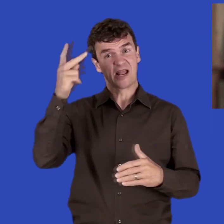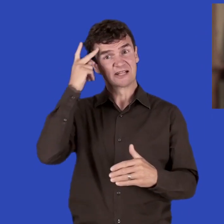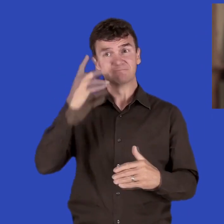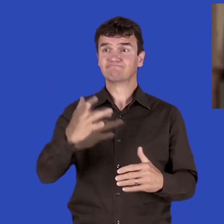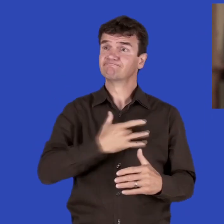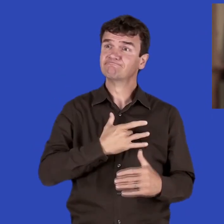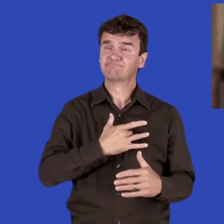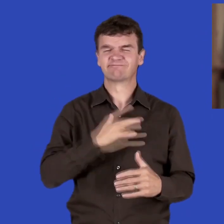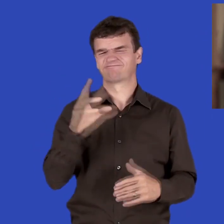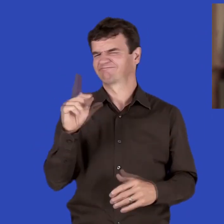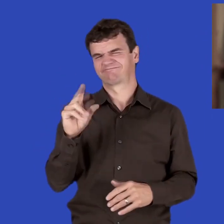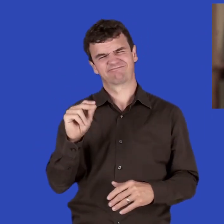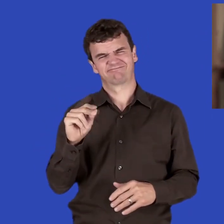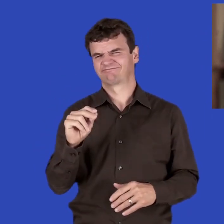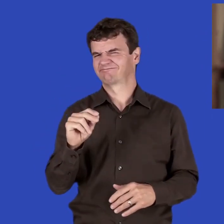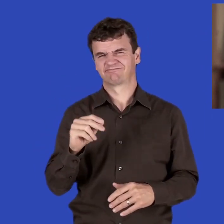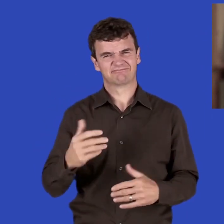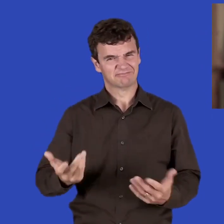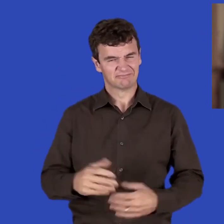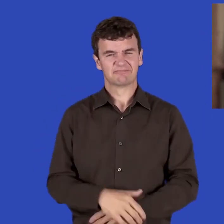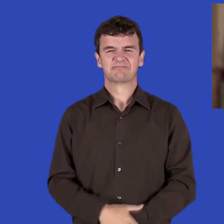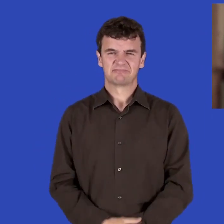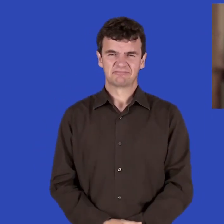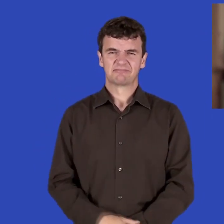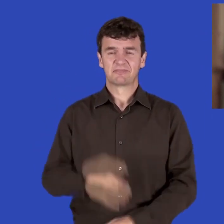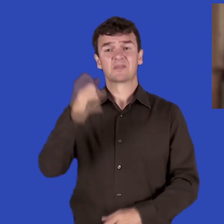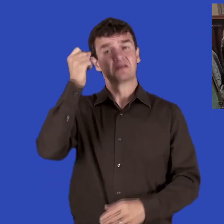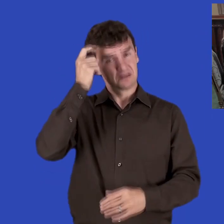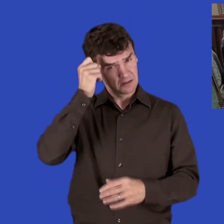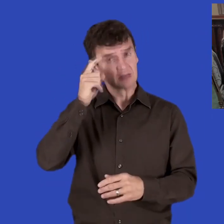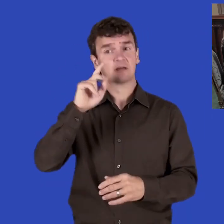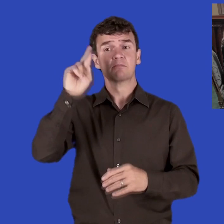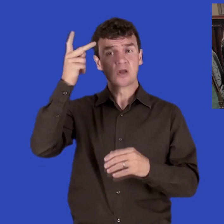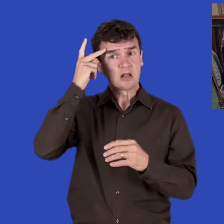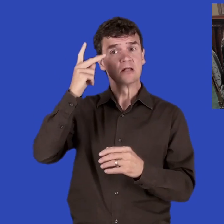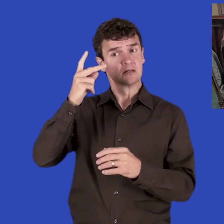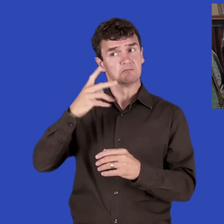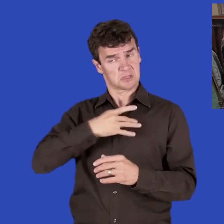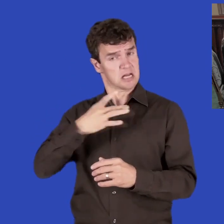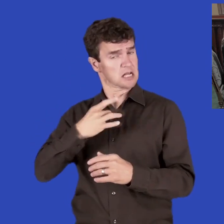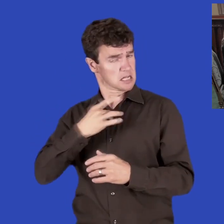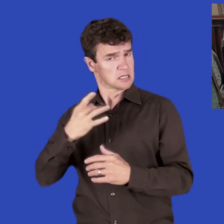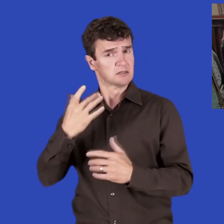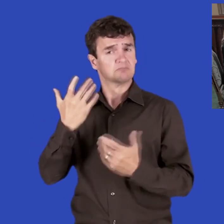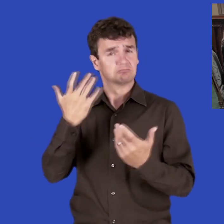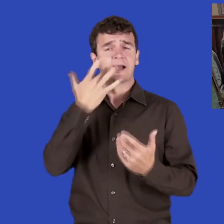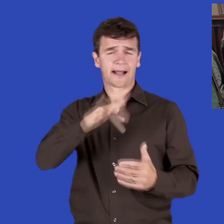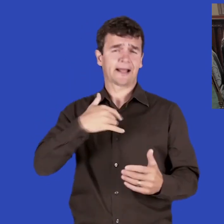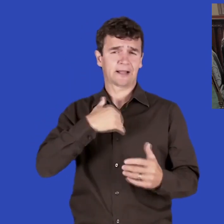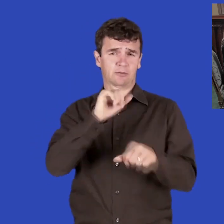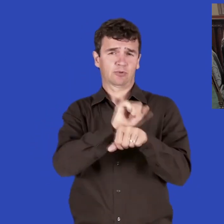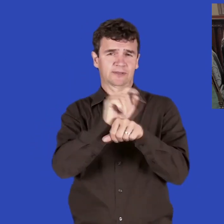time into my 20s, I realized, no, that really wasn't the calling that I had. And yet I was always fascinated with politics, and one of the